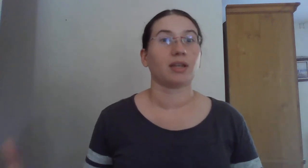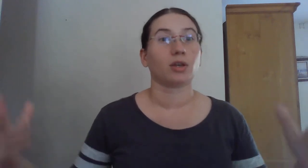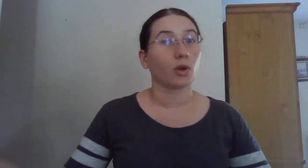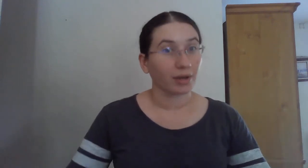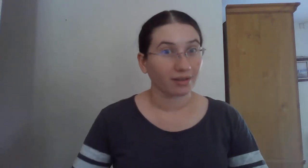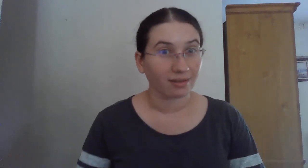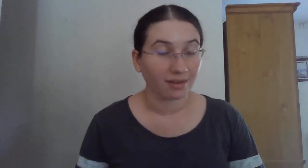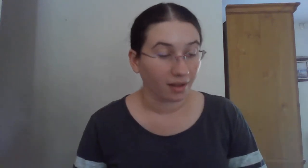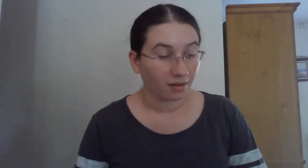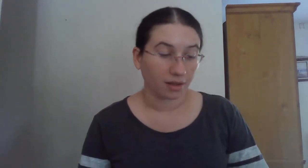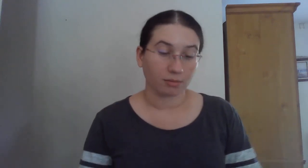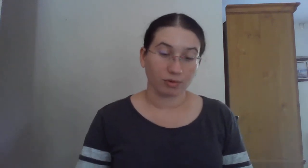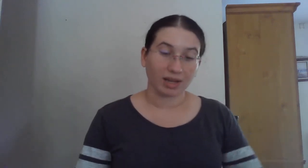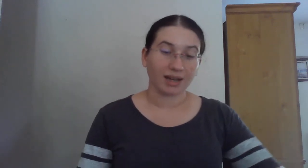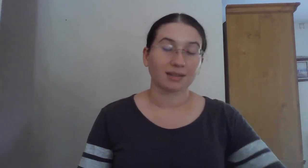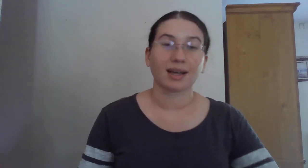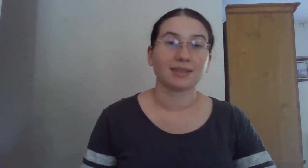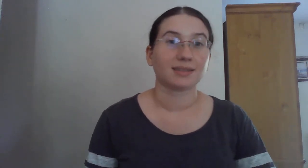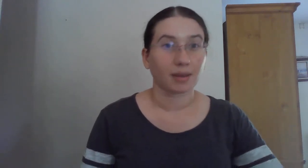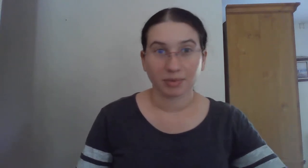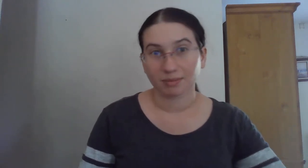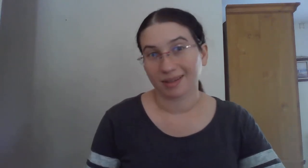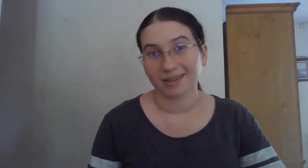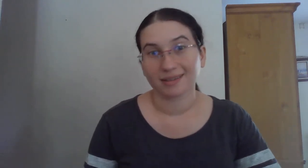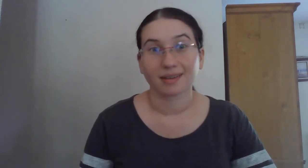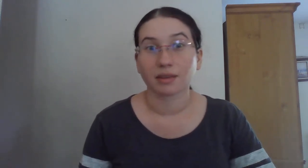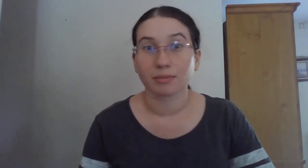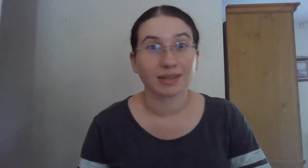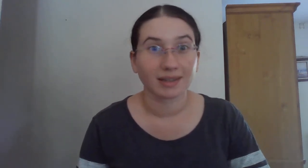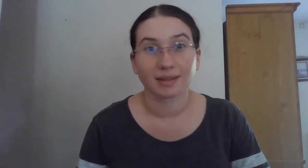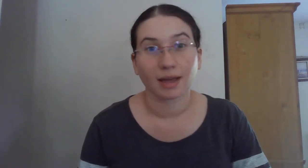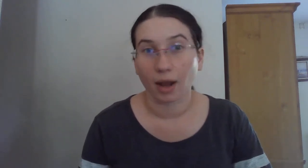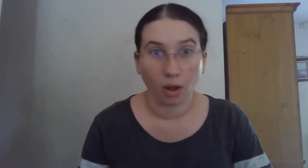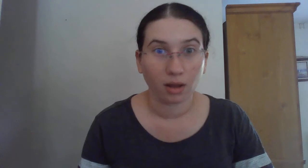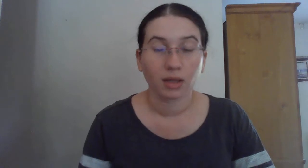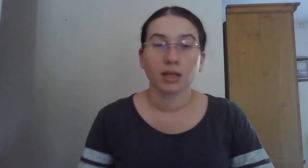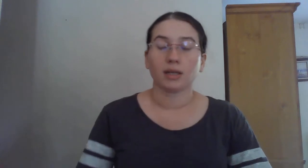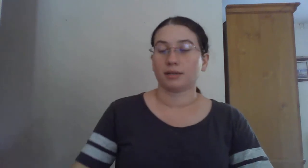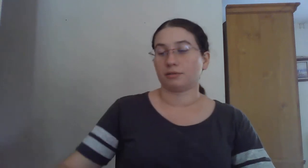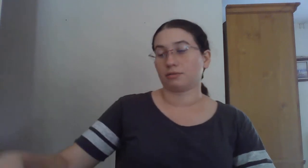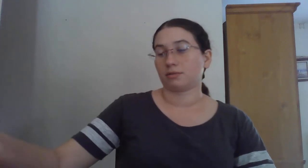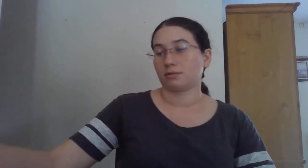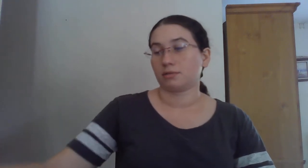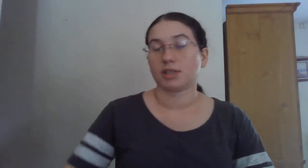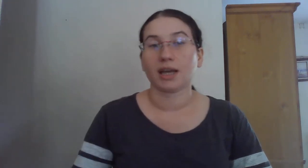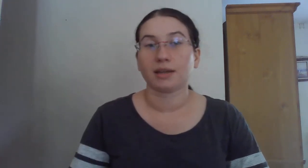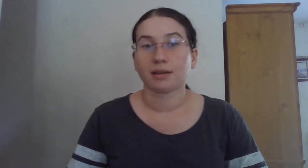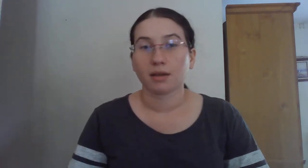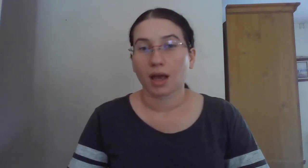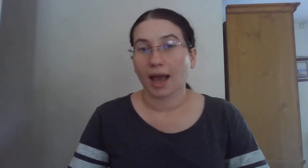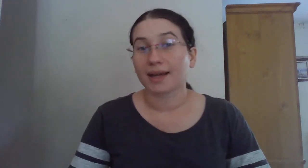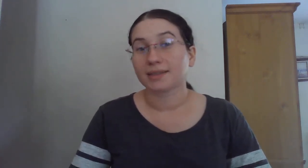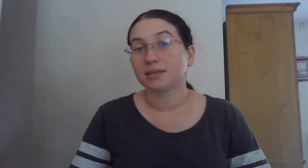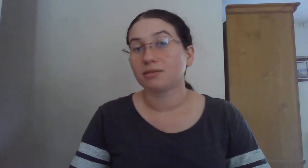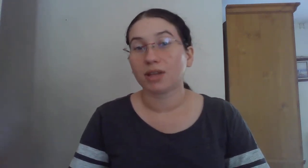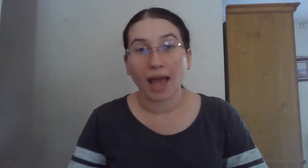repeated. Notice that the modal has not been placed in the beginning at all. It is said at the